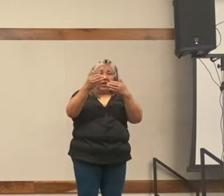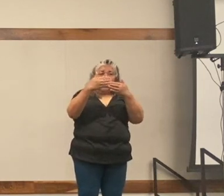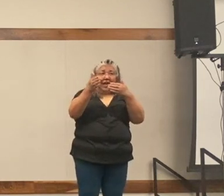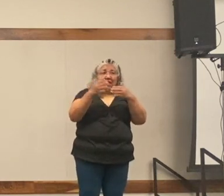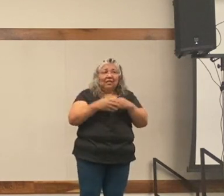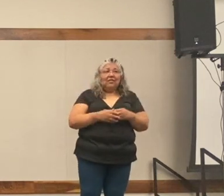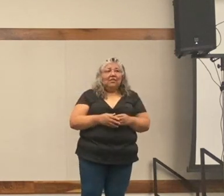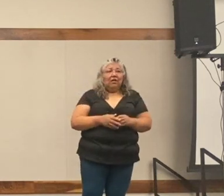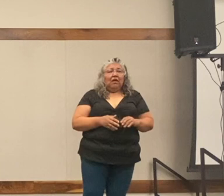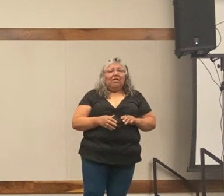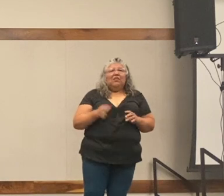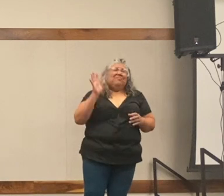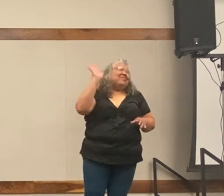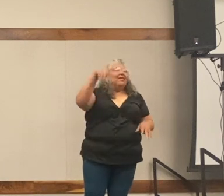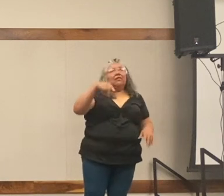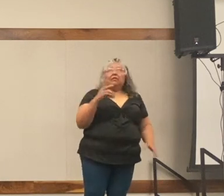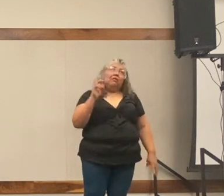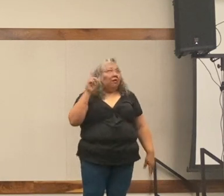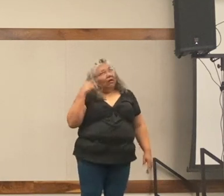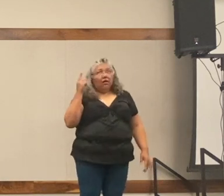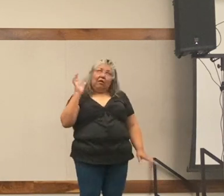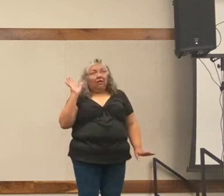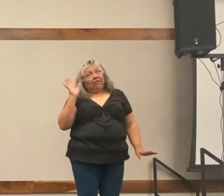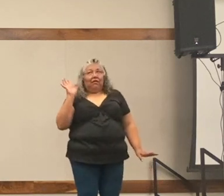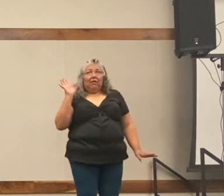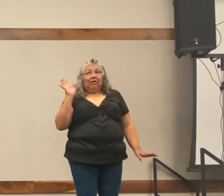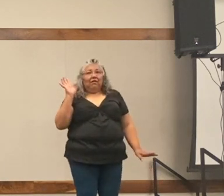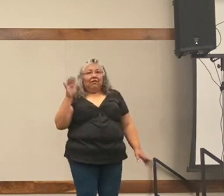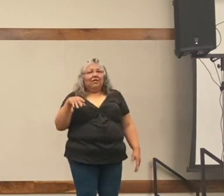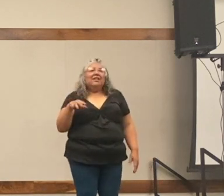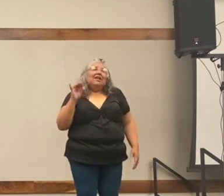they're all like, girl, you're out of your mind.